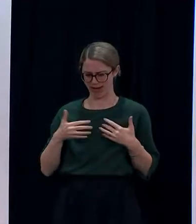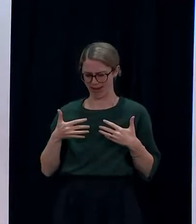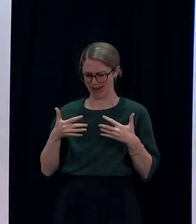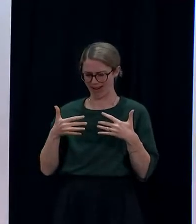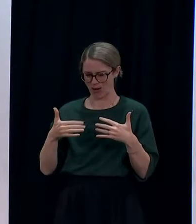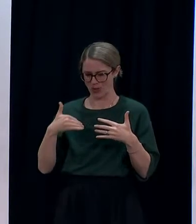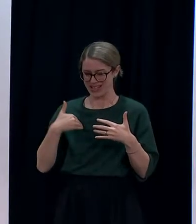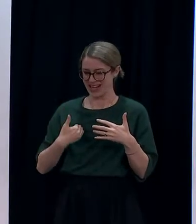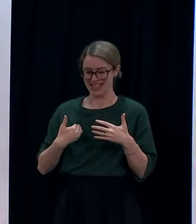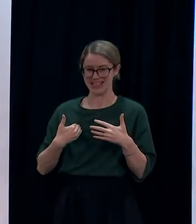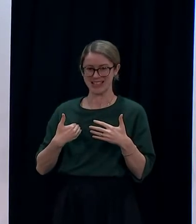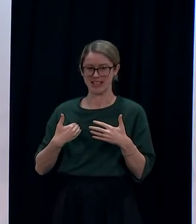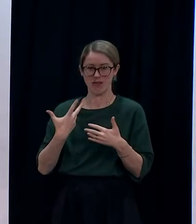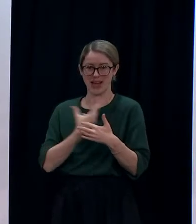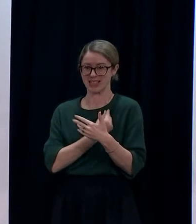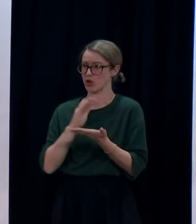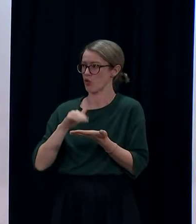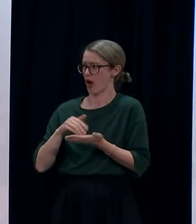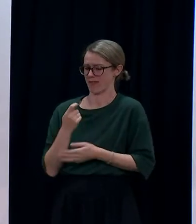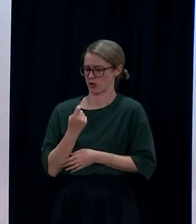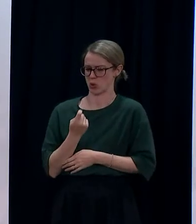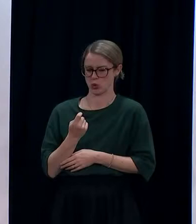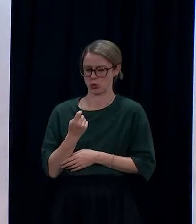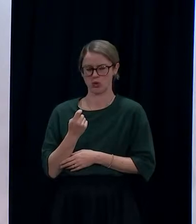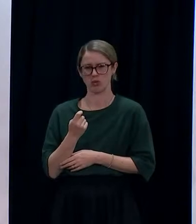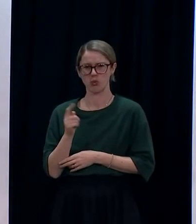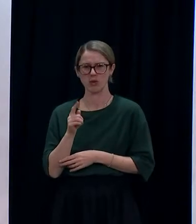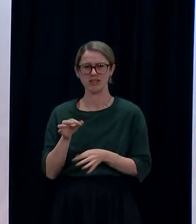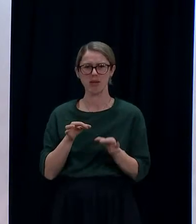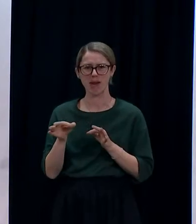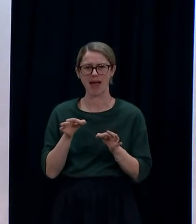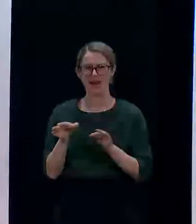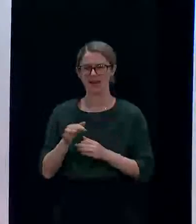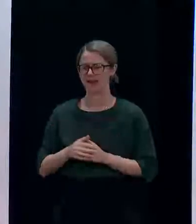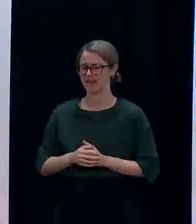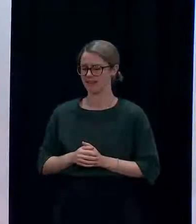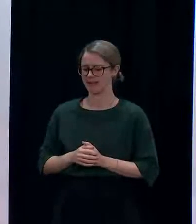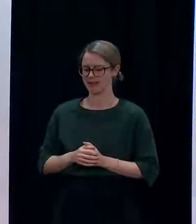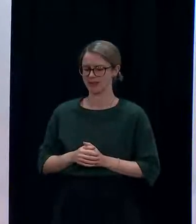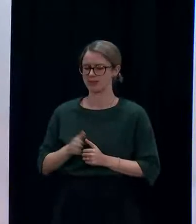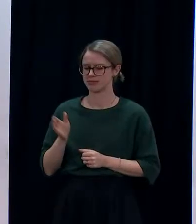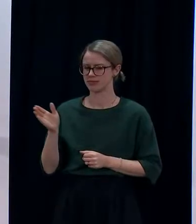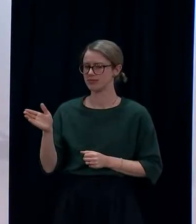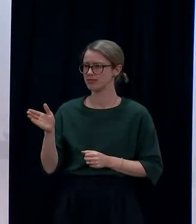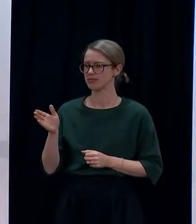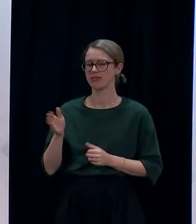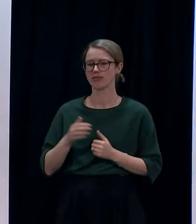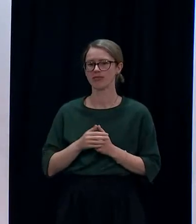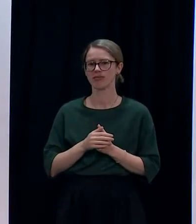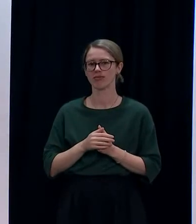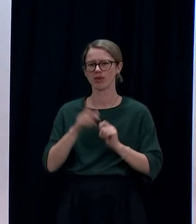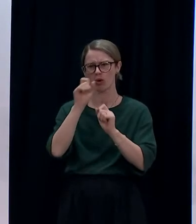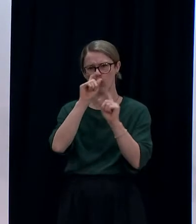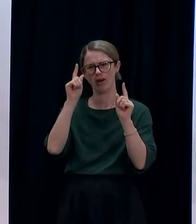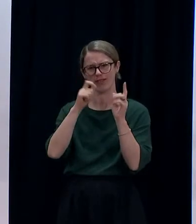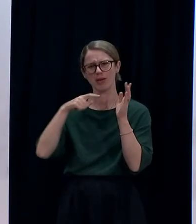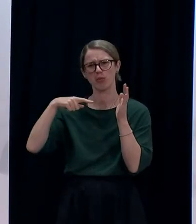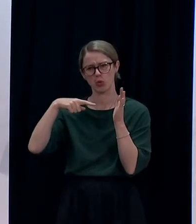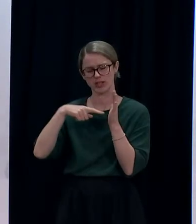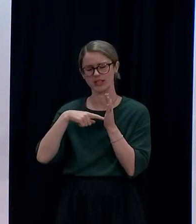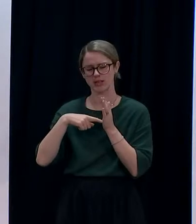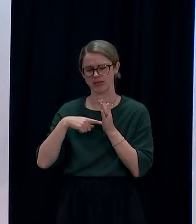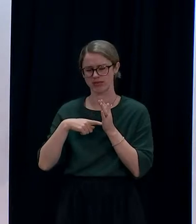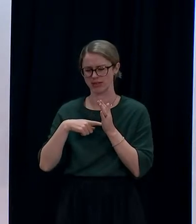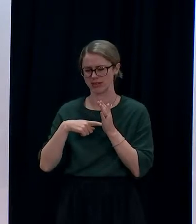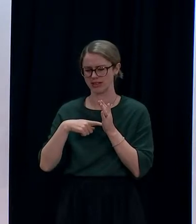really probably need them here within the next few days or weeks? Yeah, look, I mean, we're very aware of the importance of building on the momentum